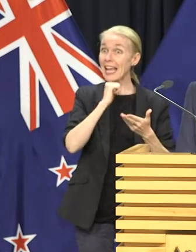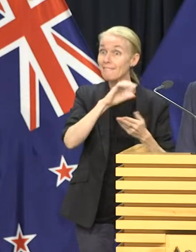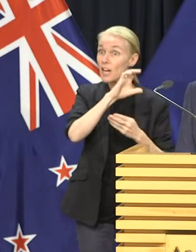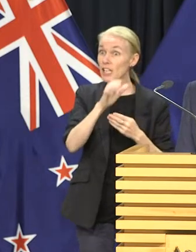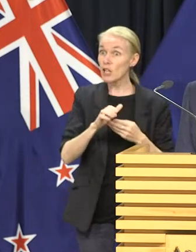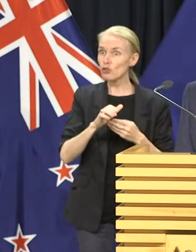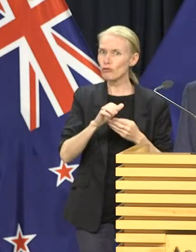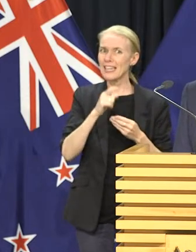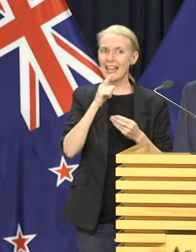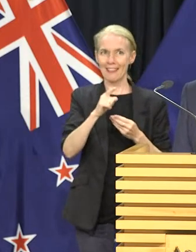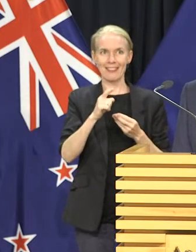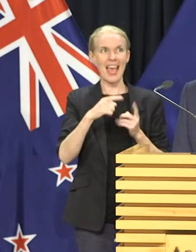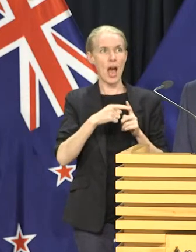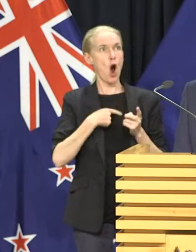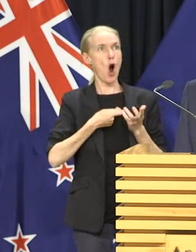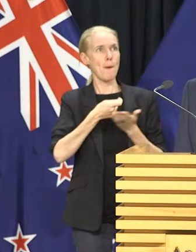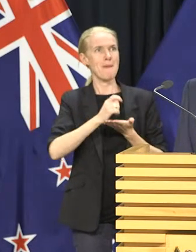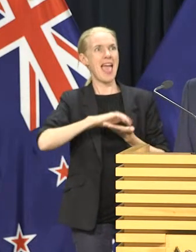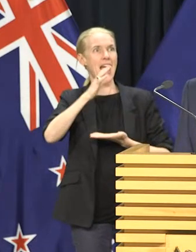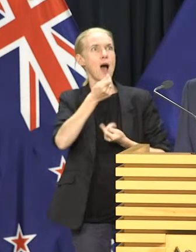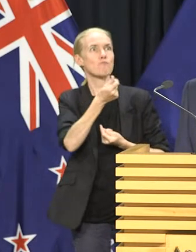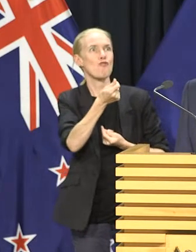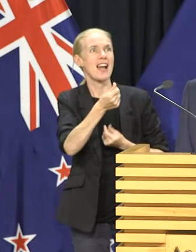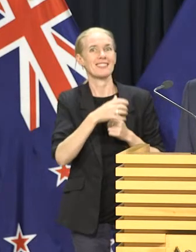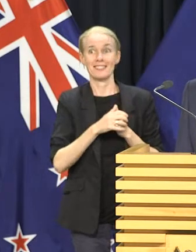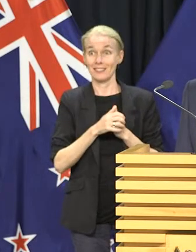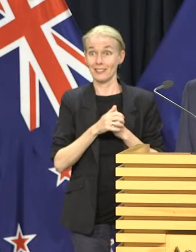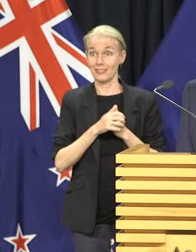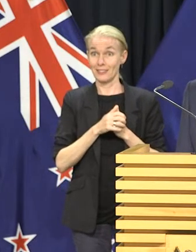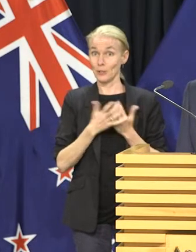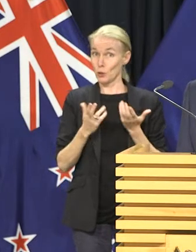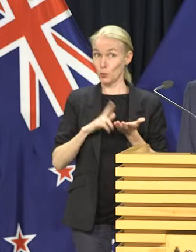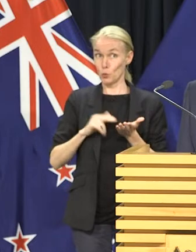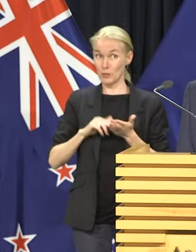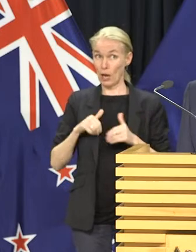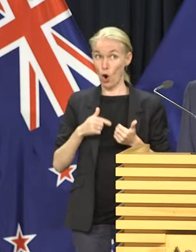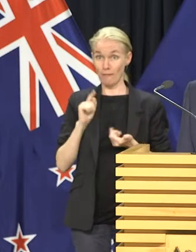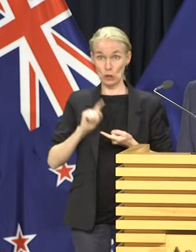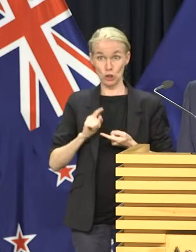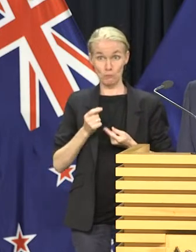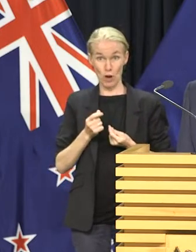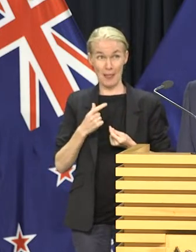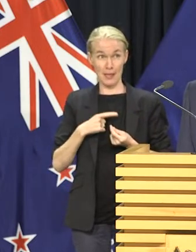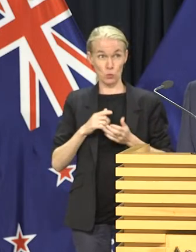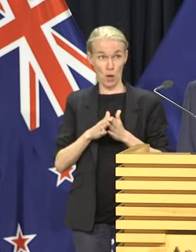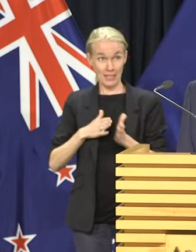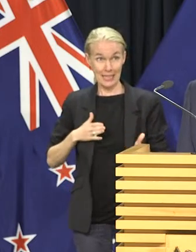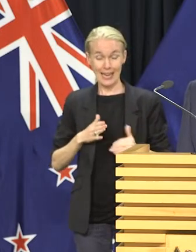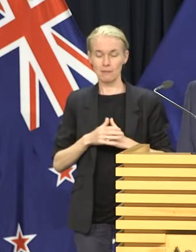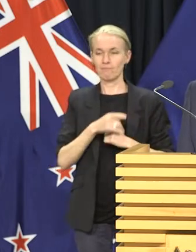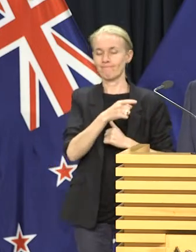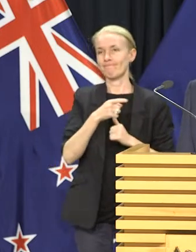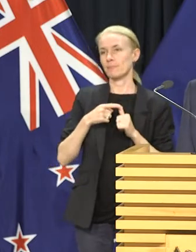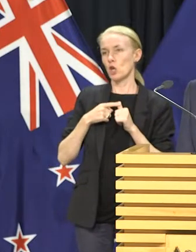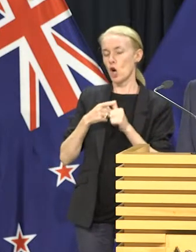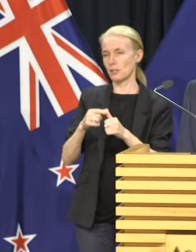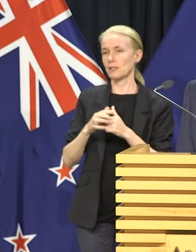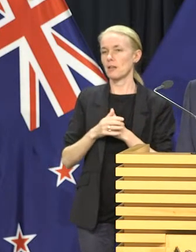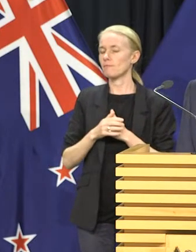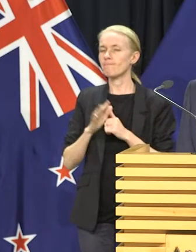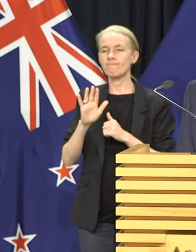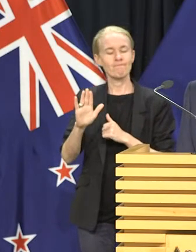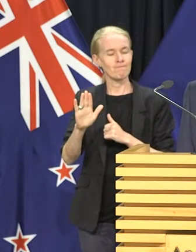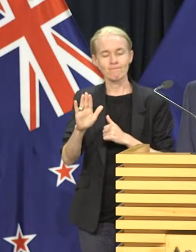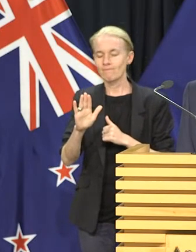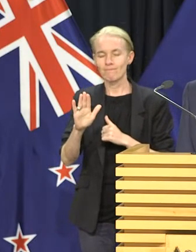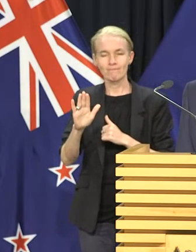So I just want to come back. I don't think we're down the queue, remembering that we have negotiated and have guaranteed delivery over